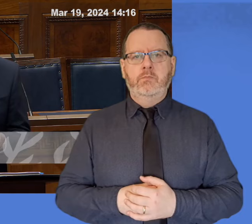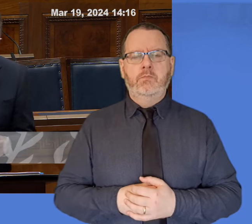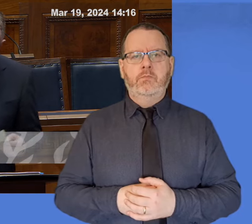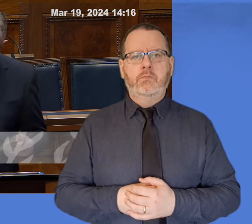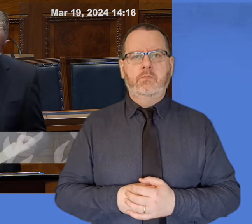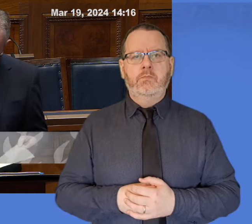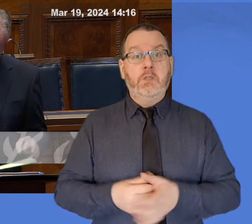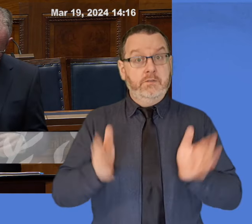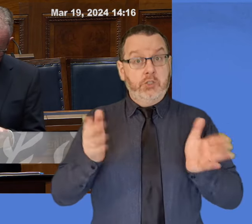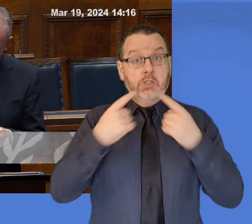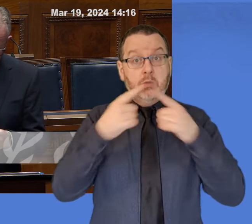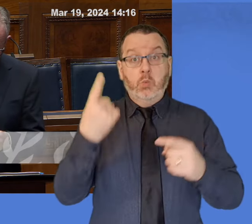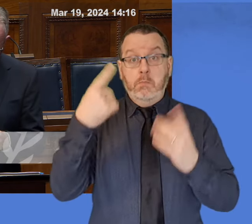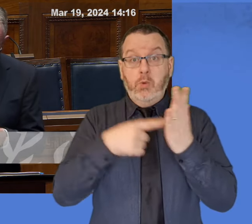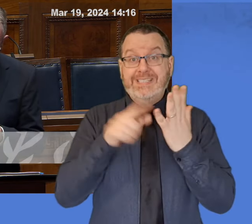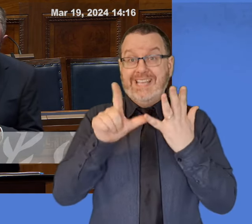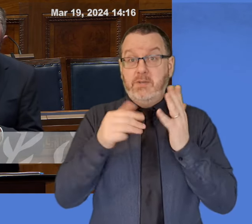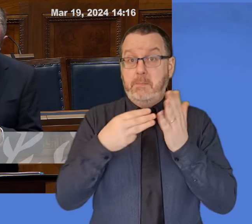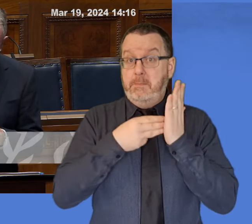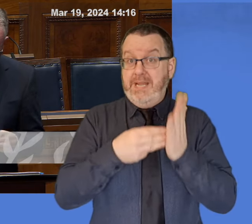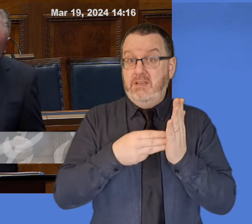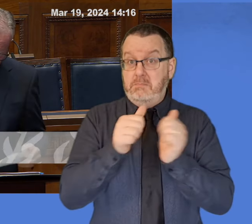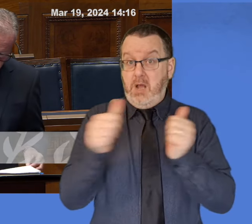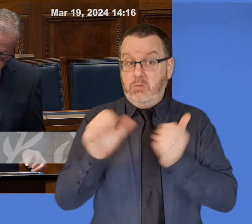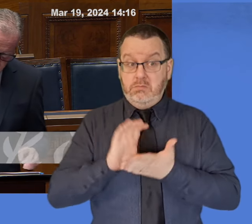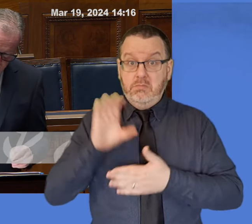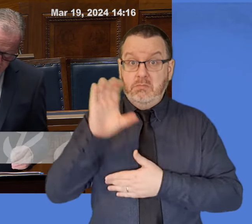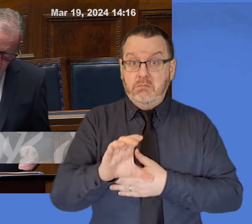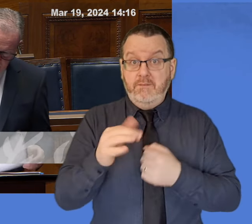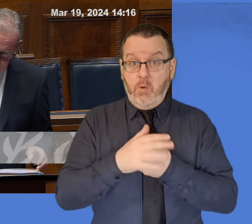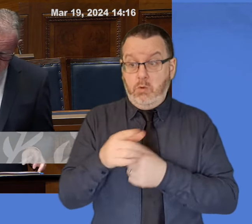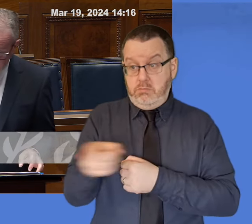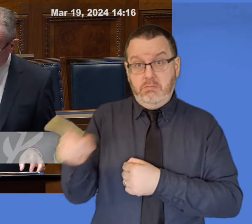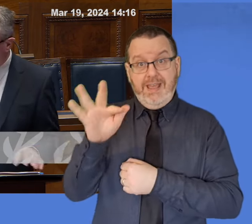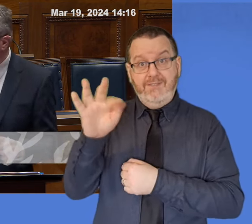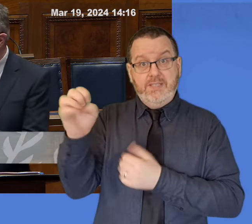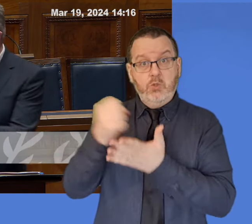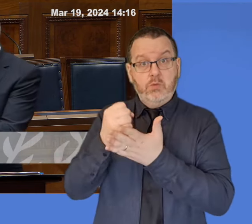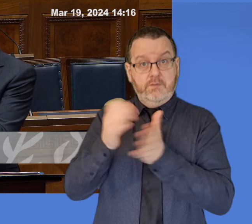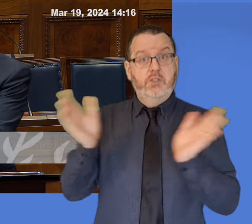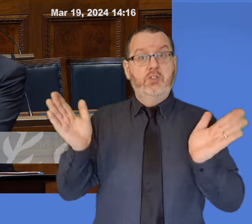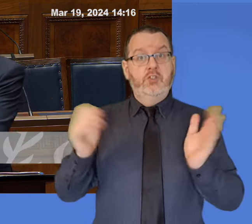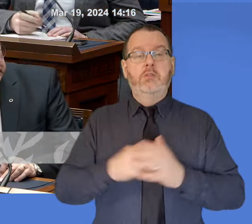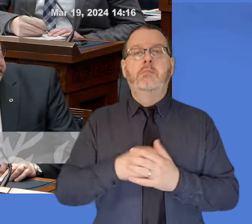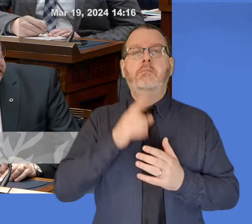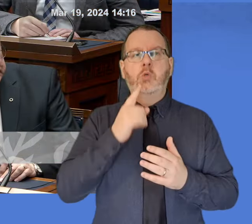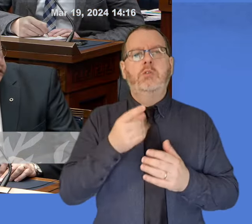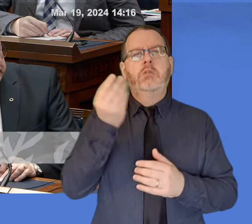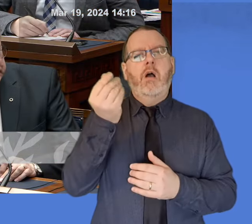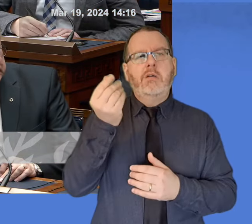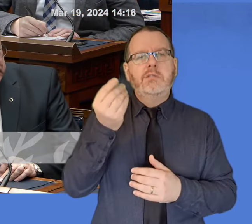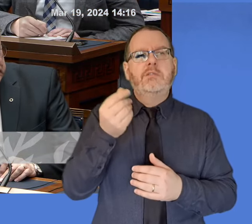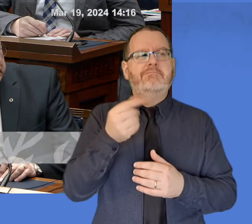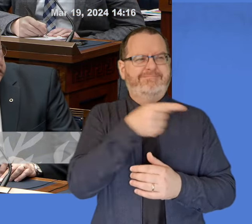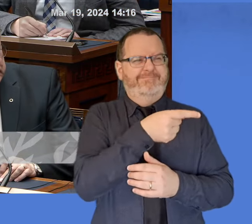million additional in recent times for further education students. There is a recognition that costs attached to higher education